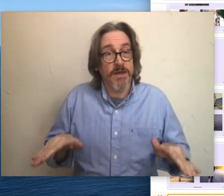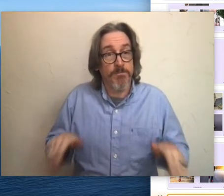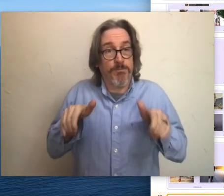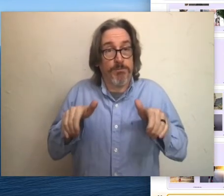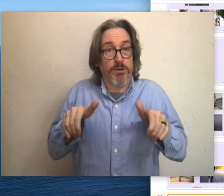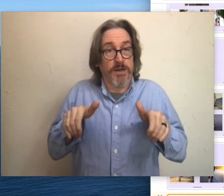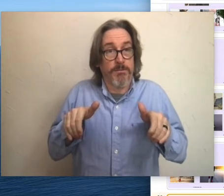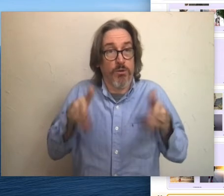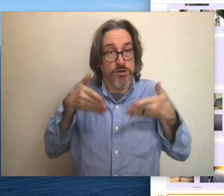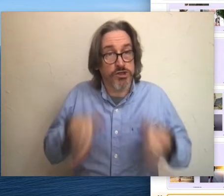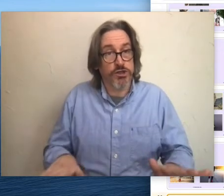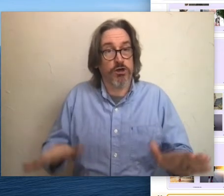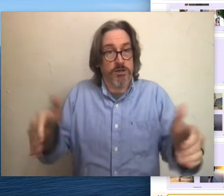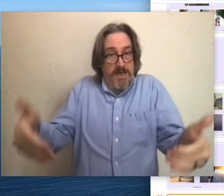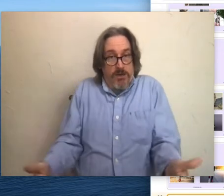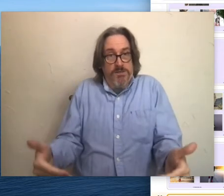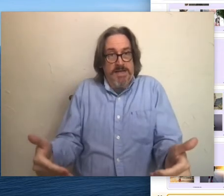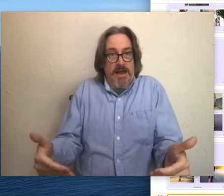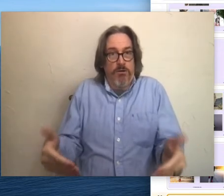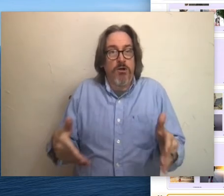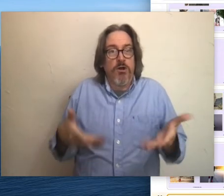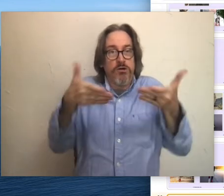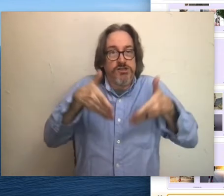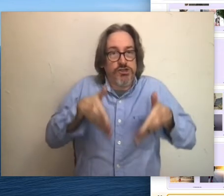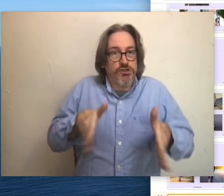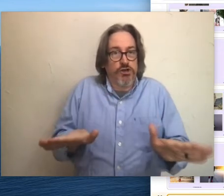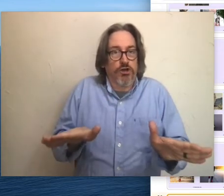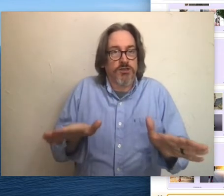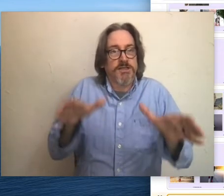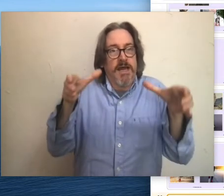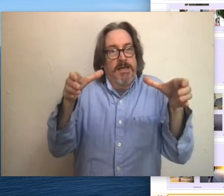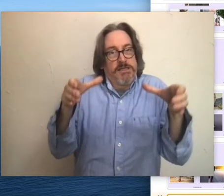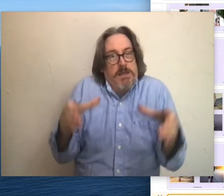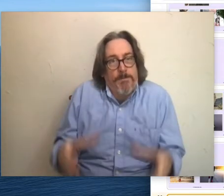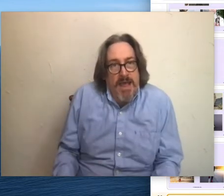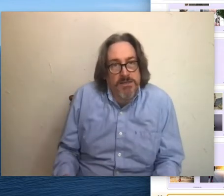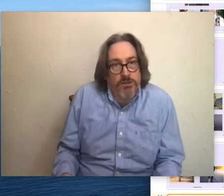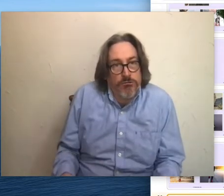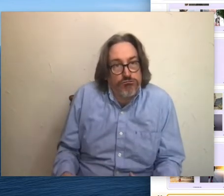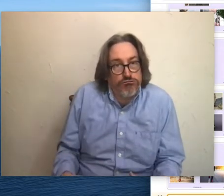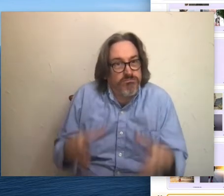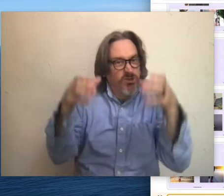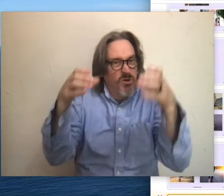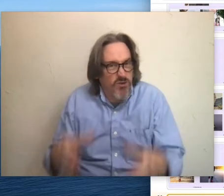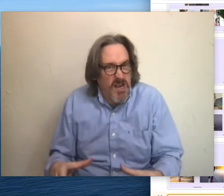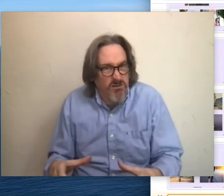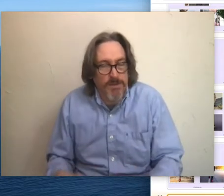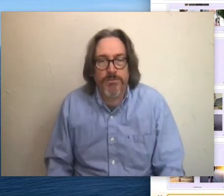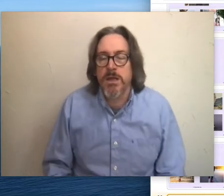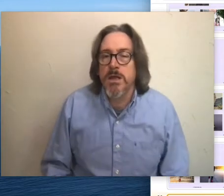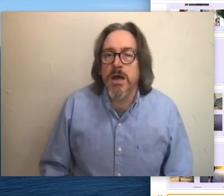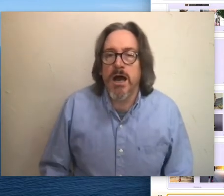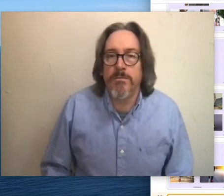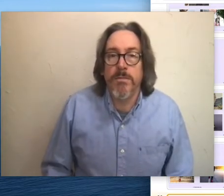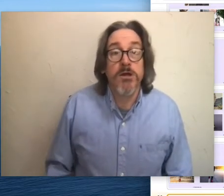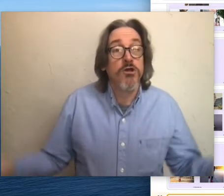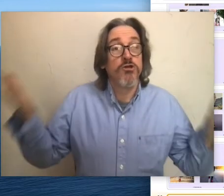Skirt and then pull it up, or skirt and it goes down. Skirt and it's pencil sort of dress, right?